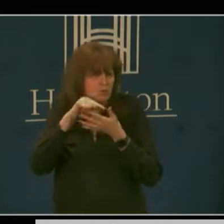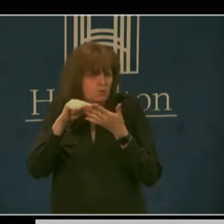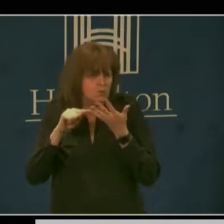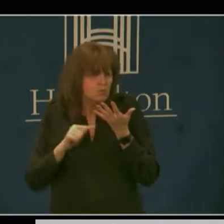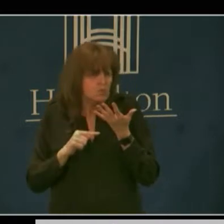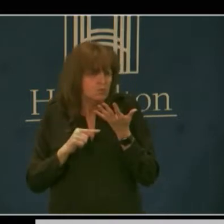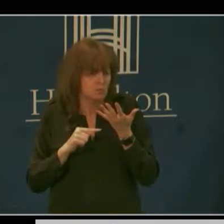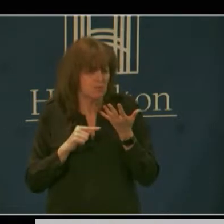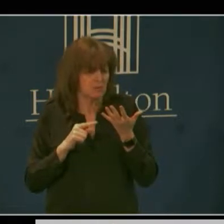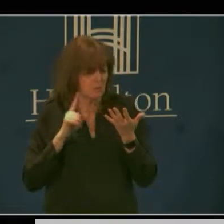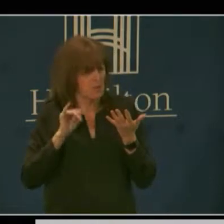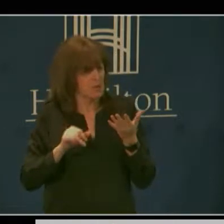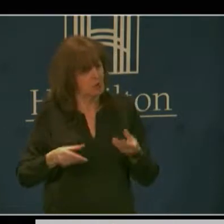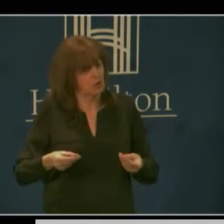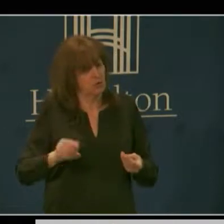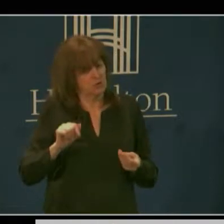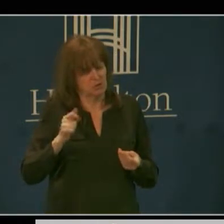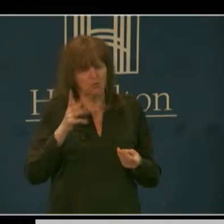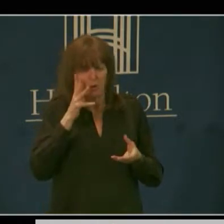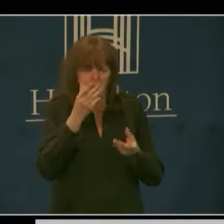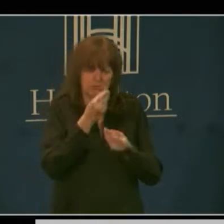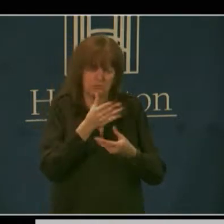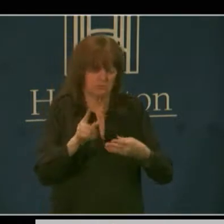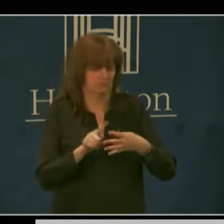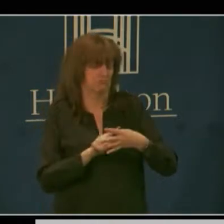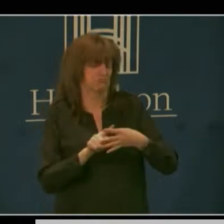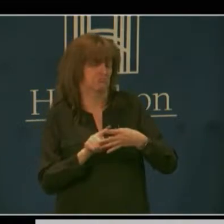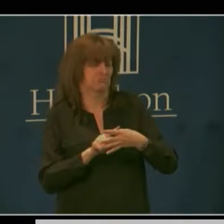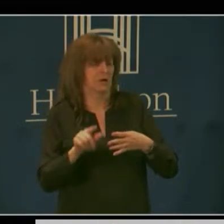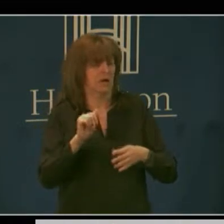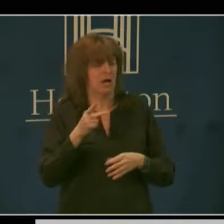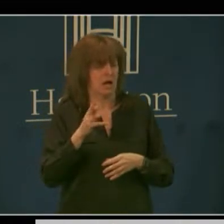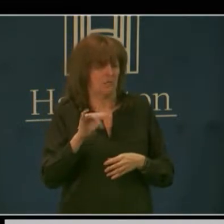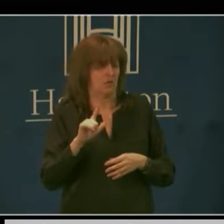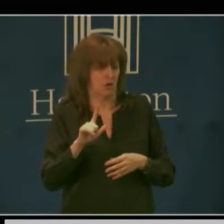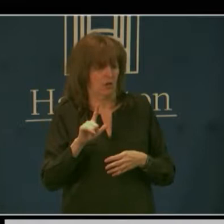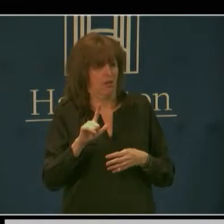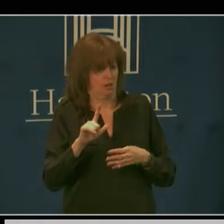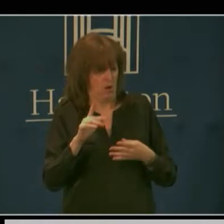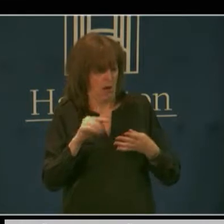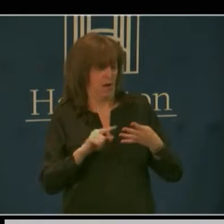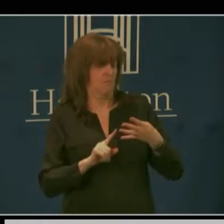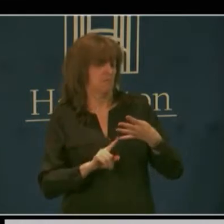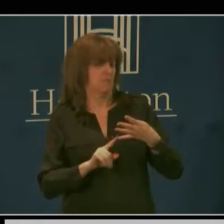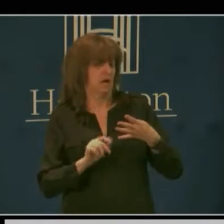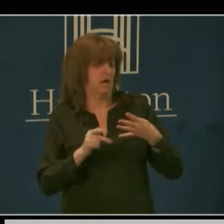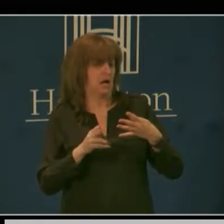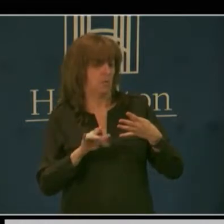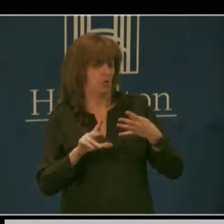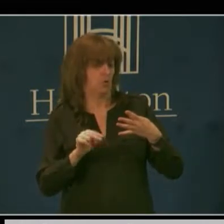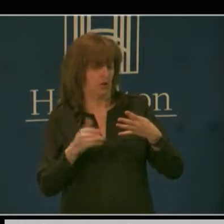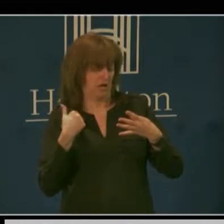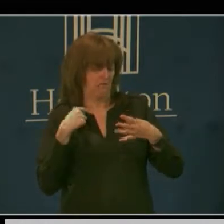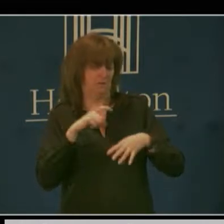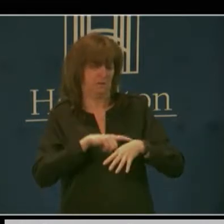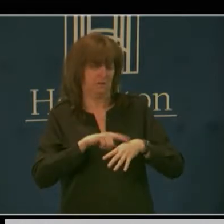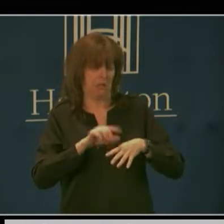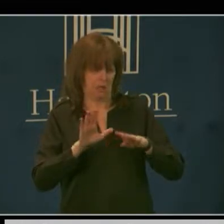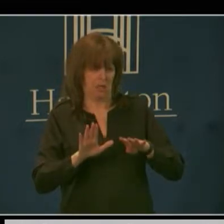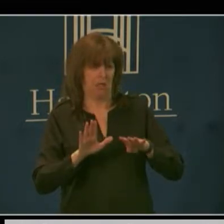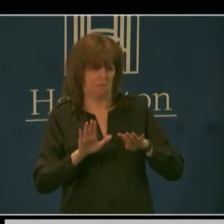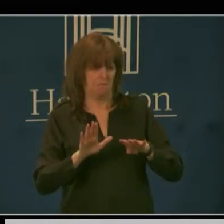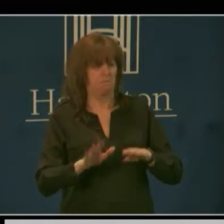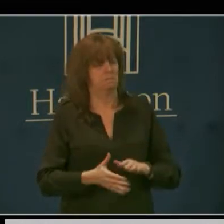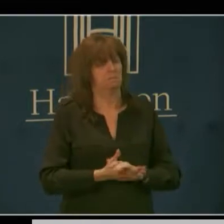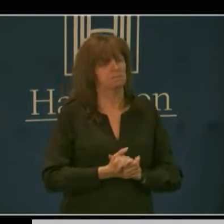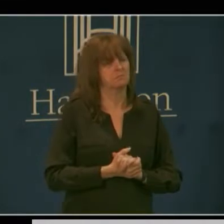I say, in early April. And that will be in time for our next tax installment situation, which is at the end of April. Thank you very